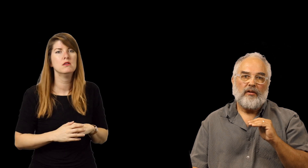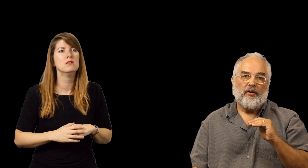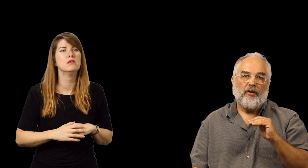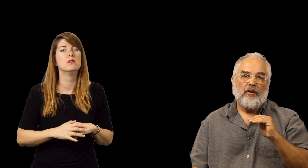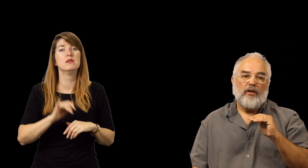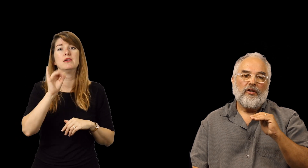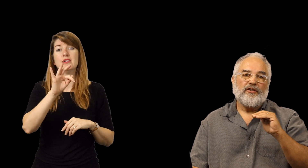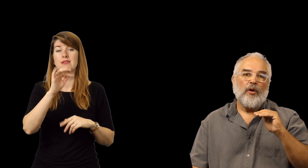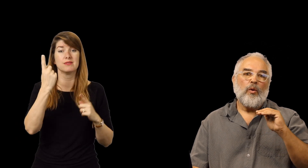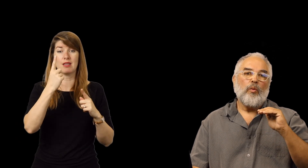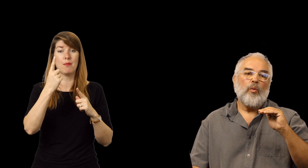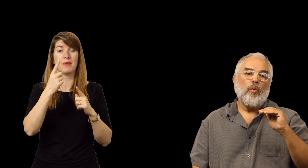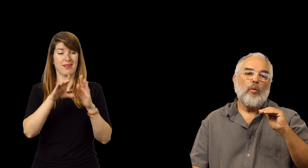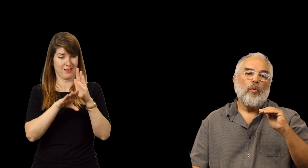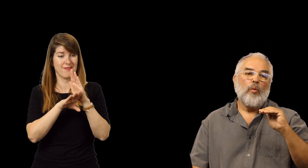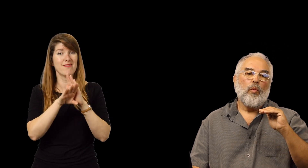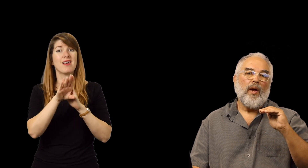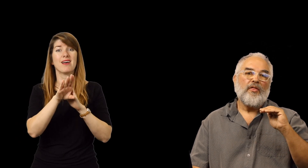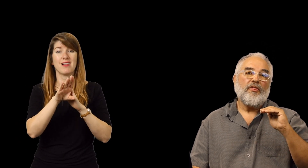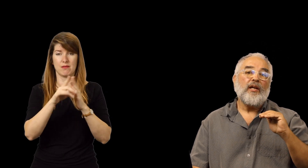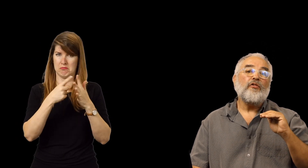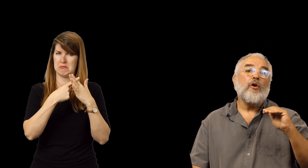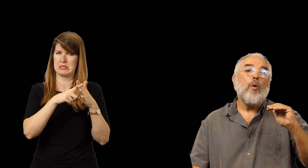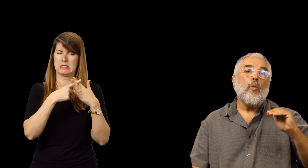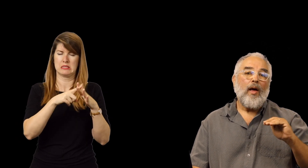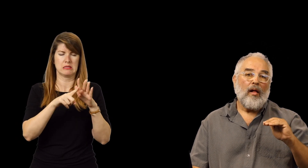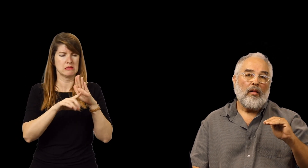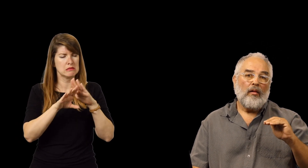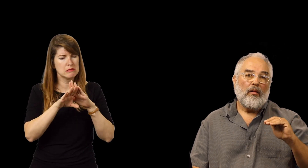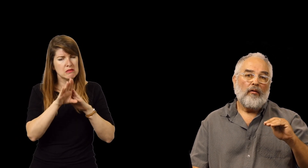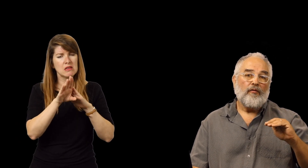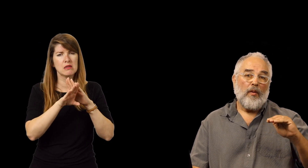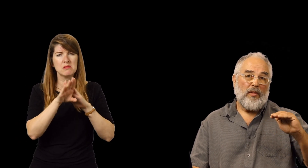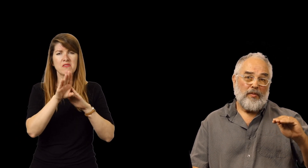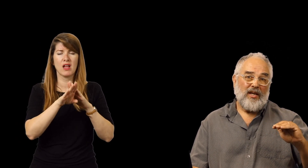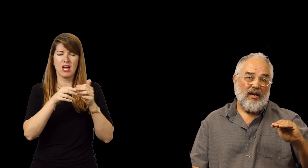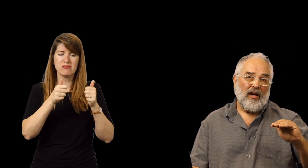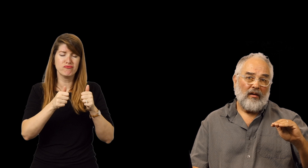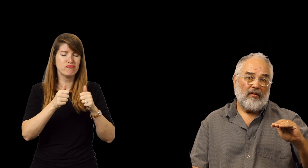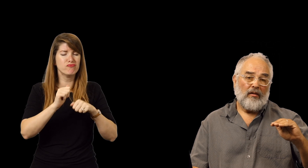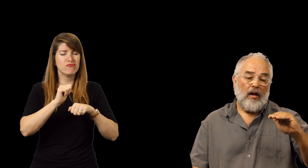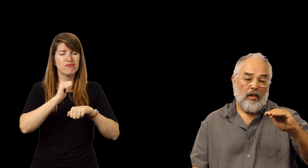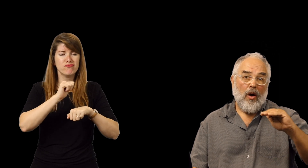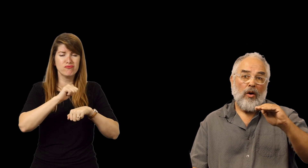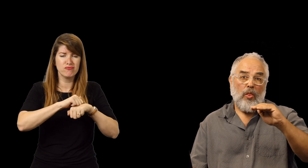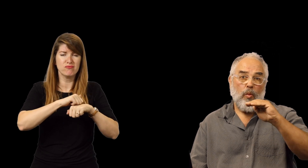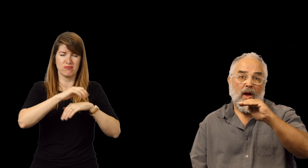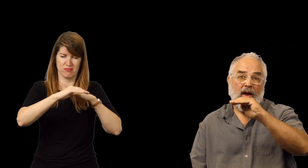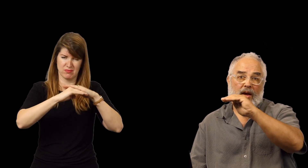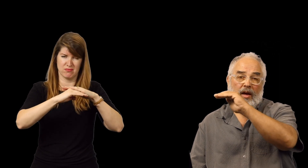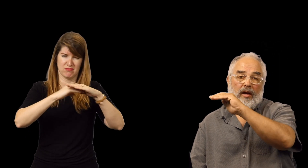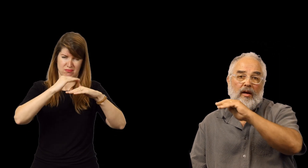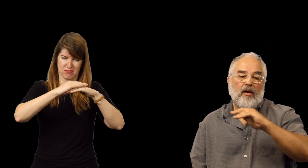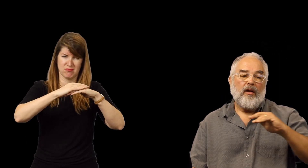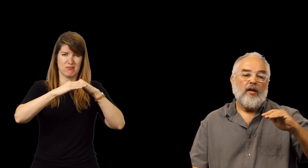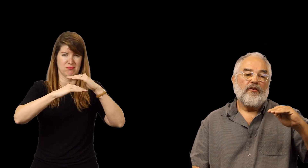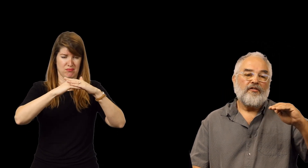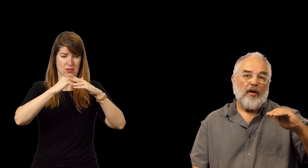stages. So when things go well from the beginning, along the